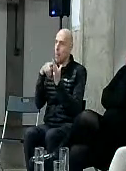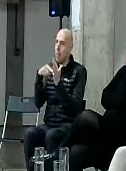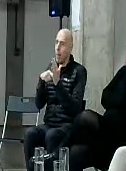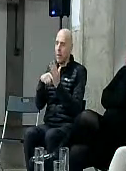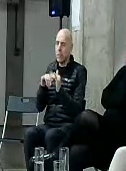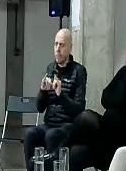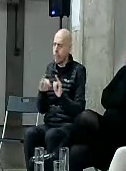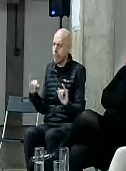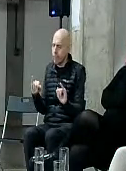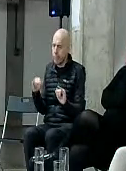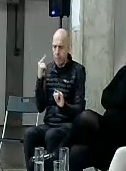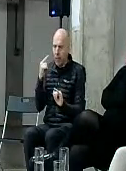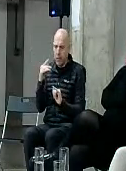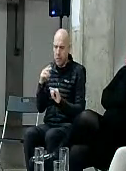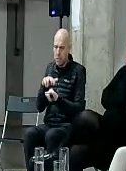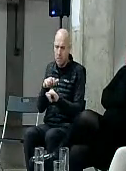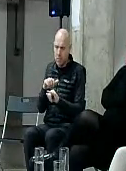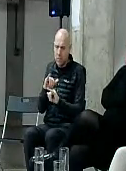worst,